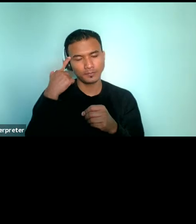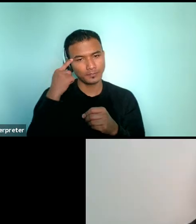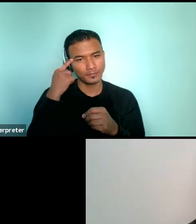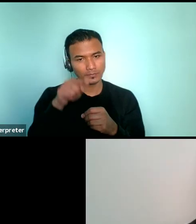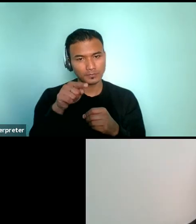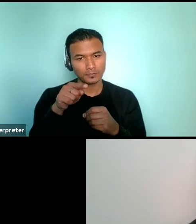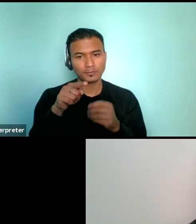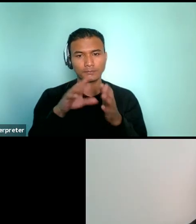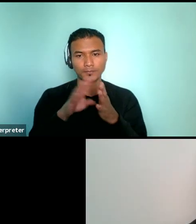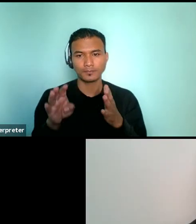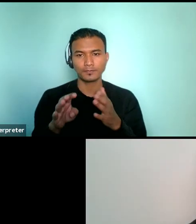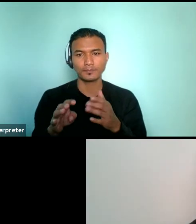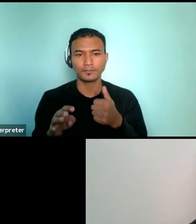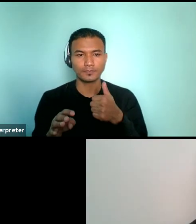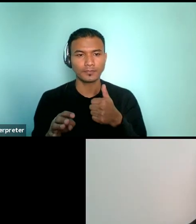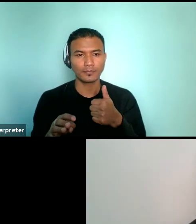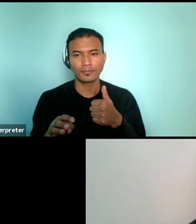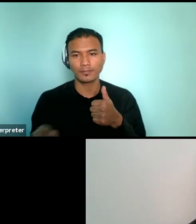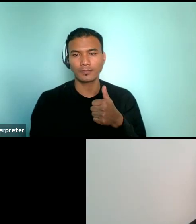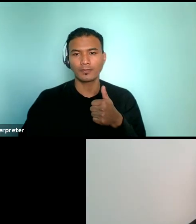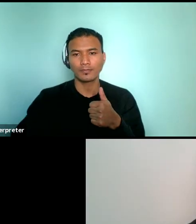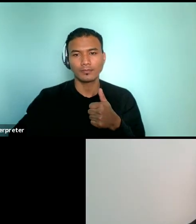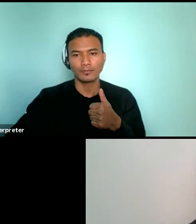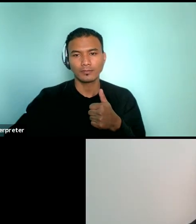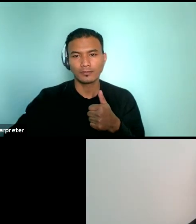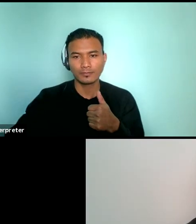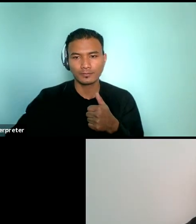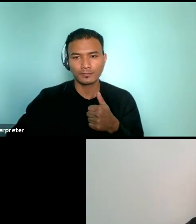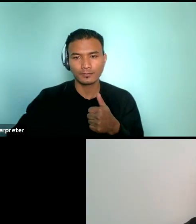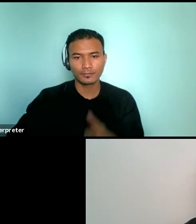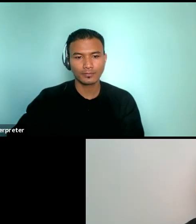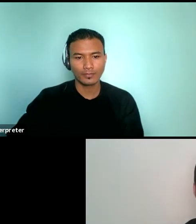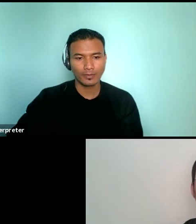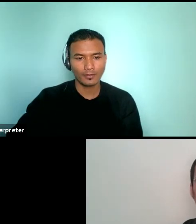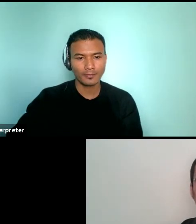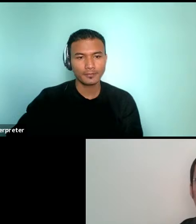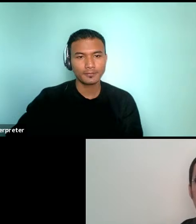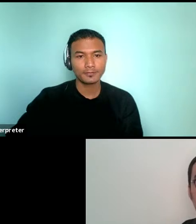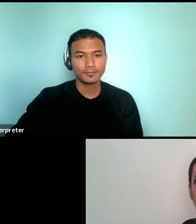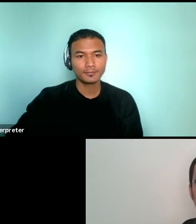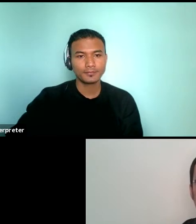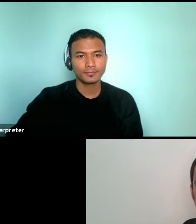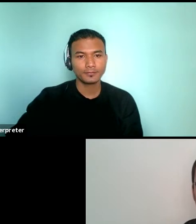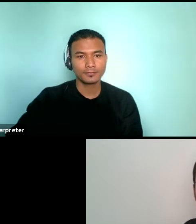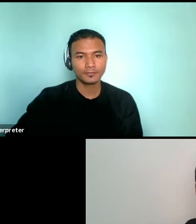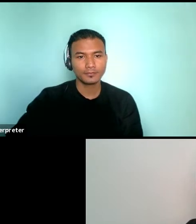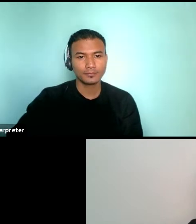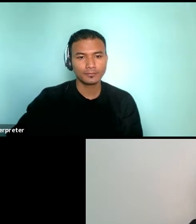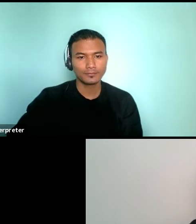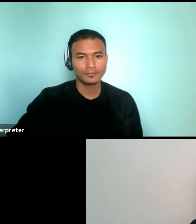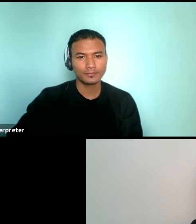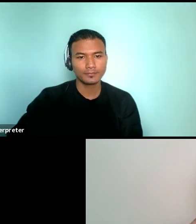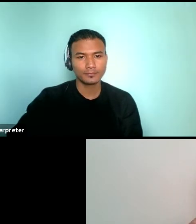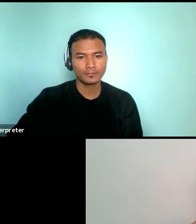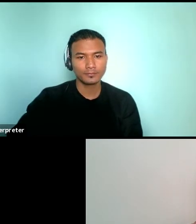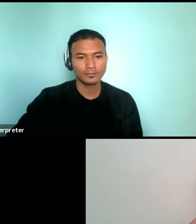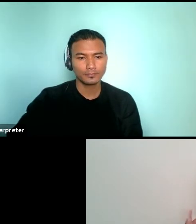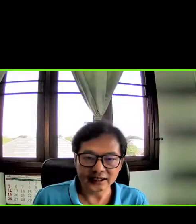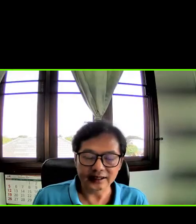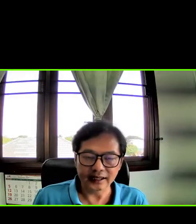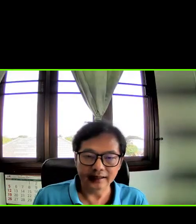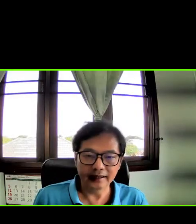of advantages for the young people who have new education. And anyway, there are also a